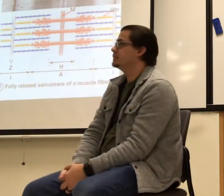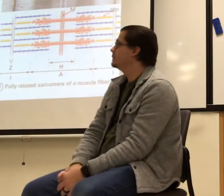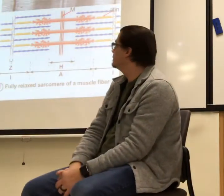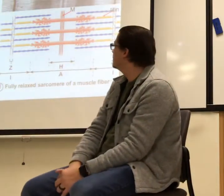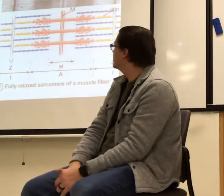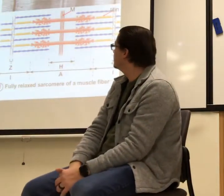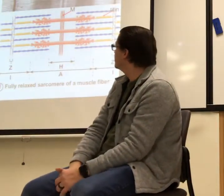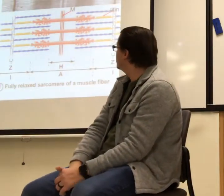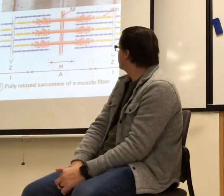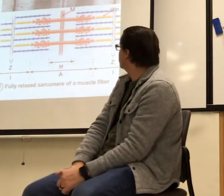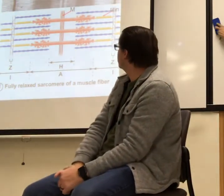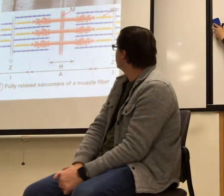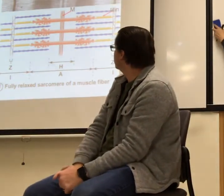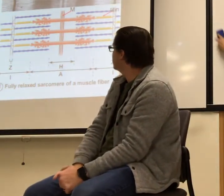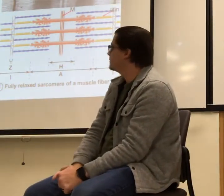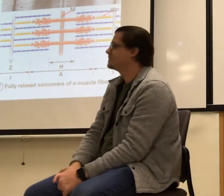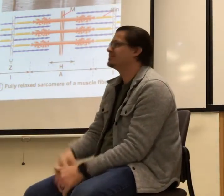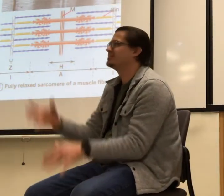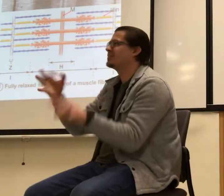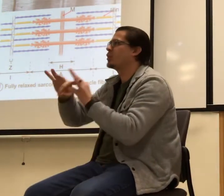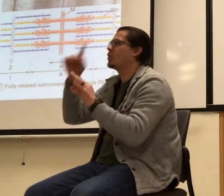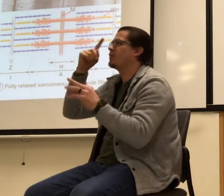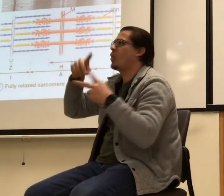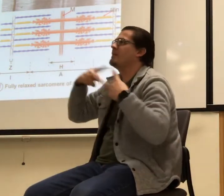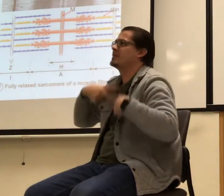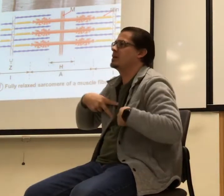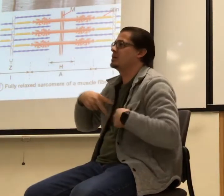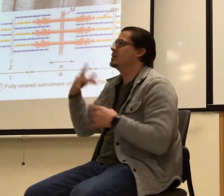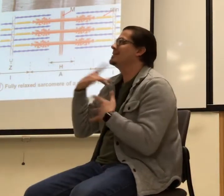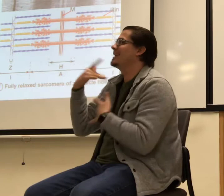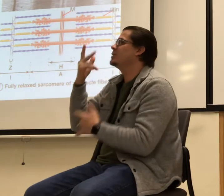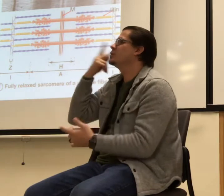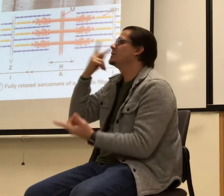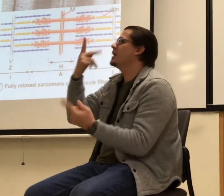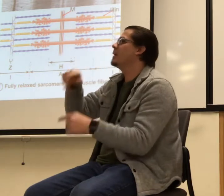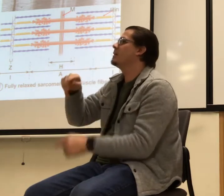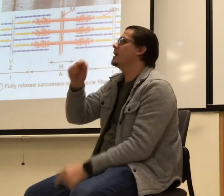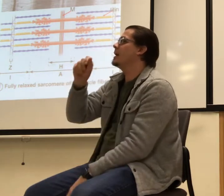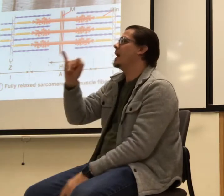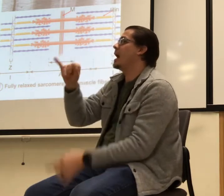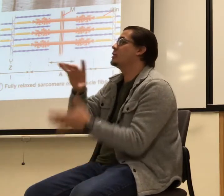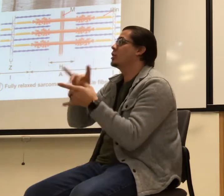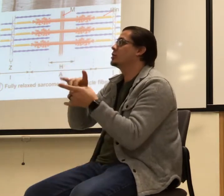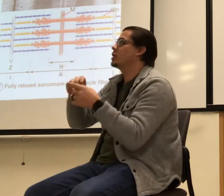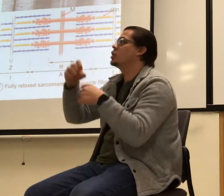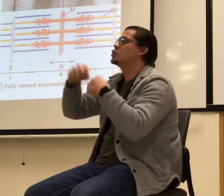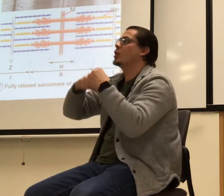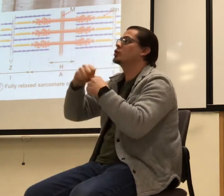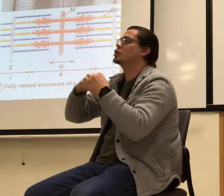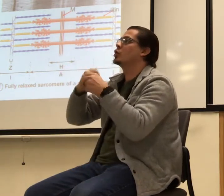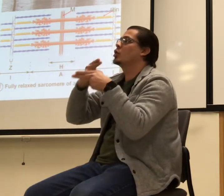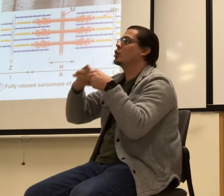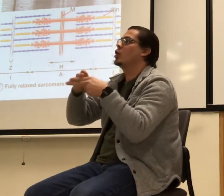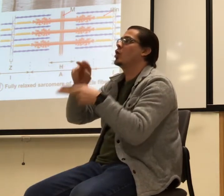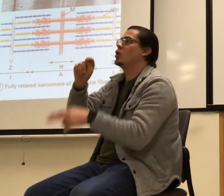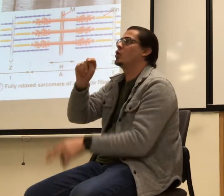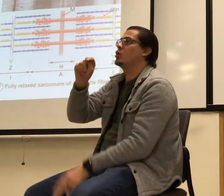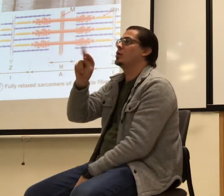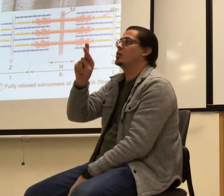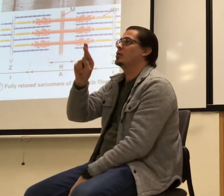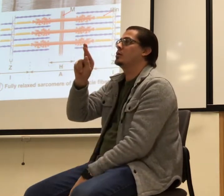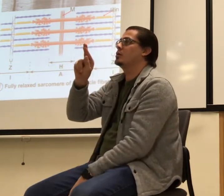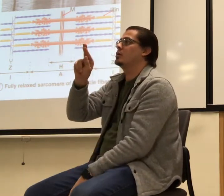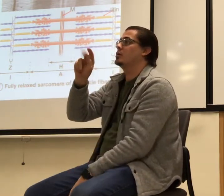Well, this is important for physiology. Usually what we see at Iban junction is a structure called the triad.